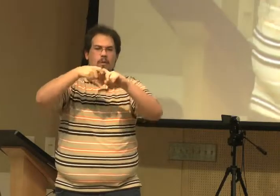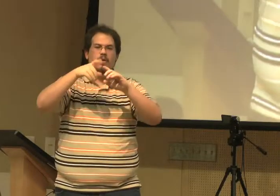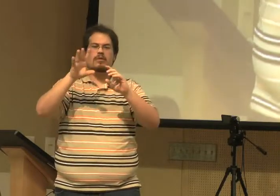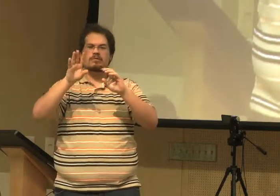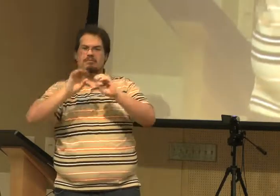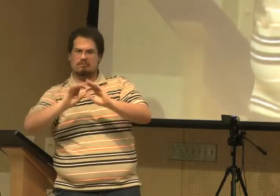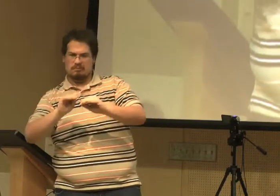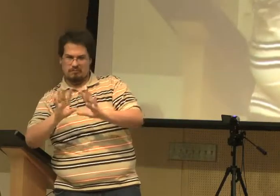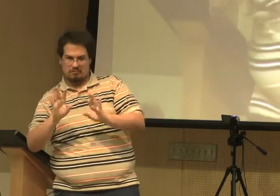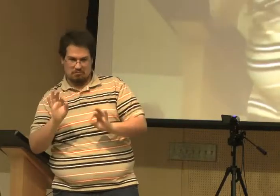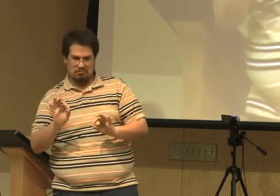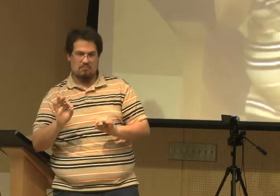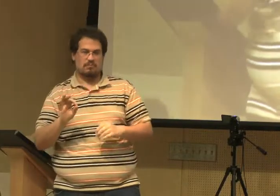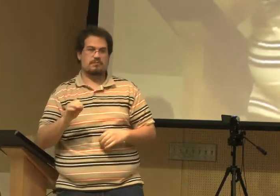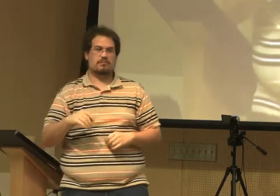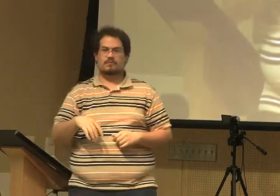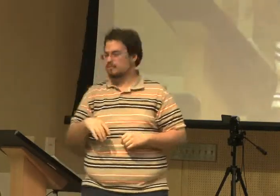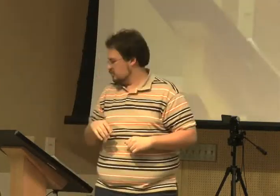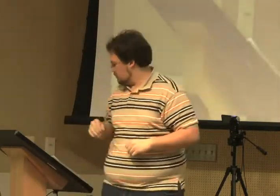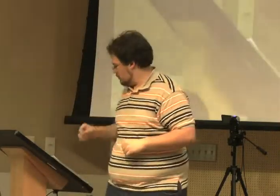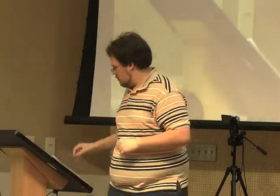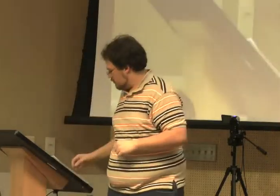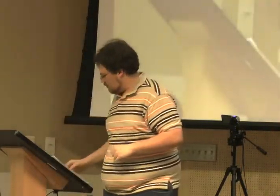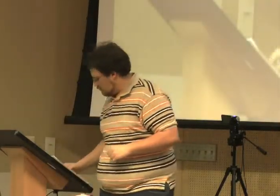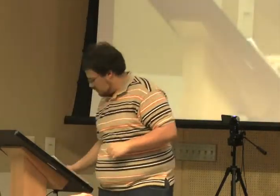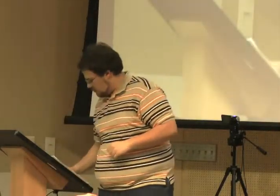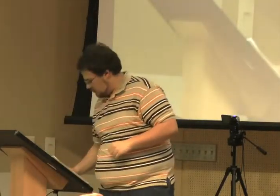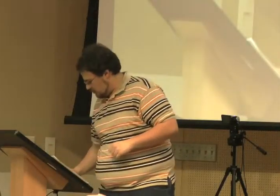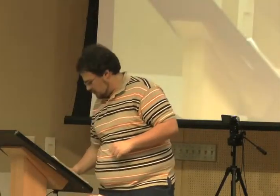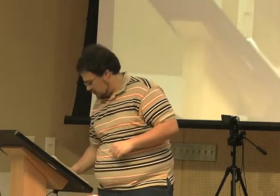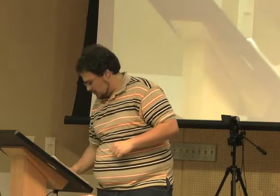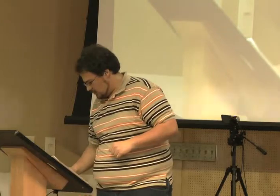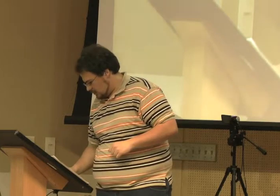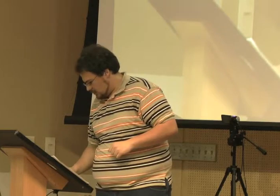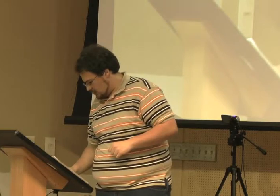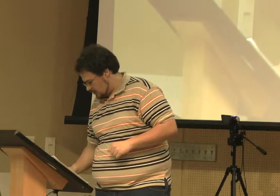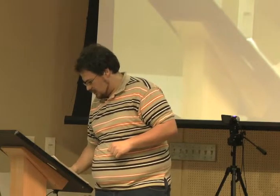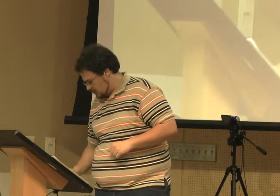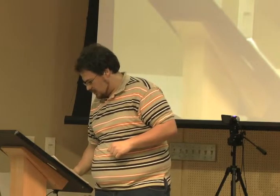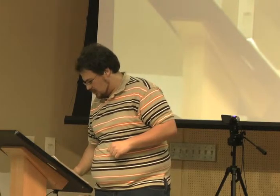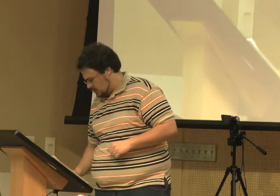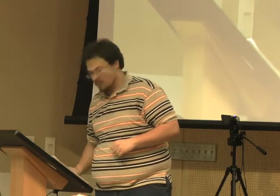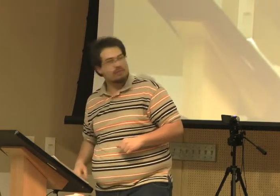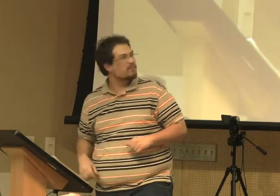for clarification, and then we'll ask the person to stop and clarify what they're trying to say.